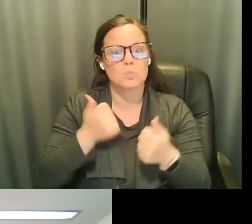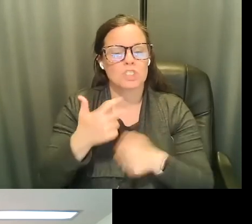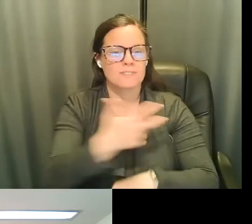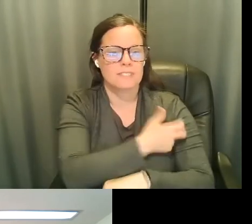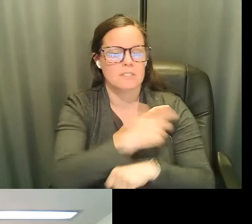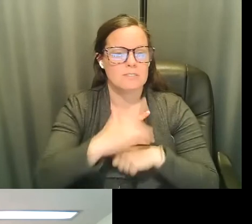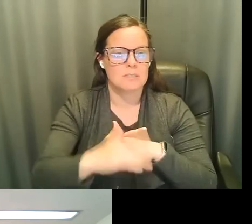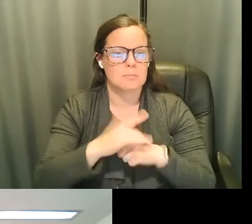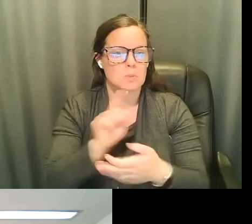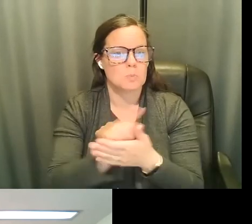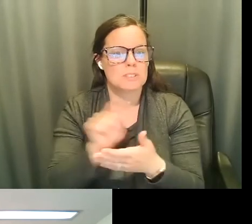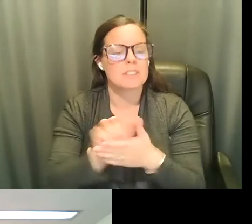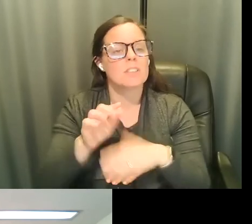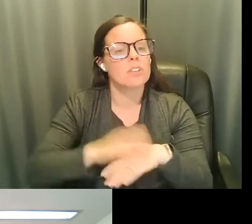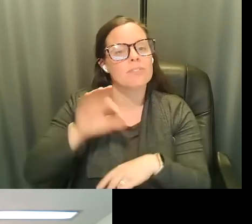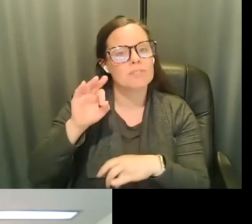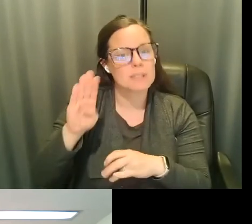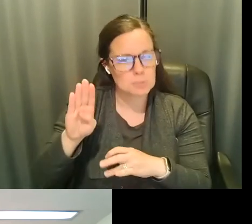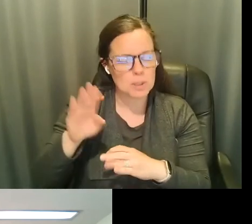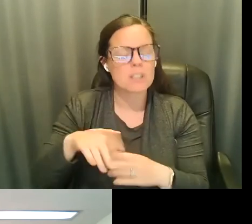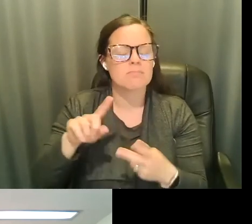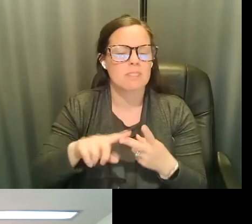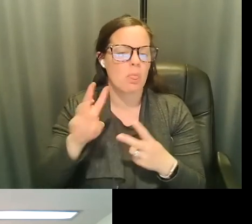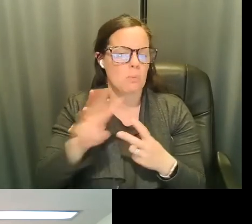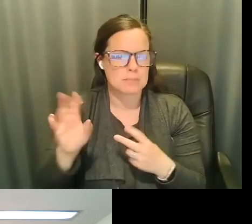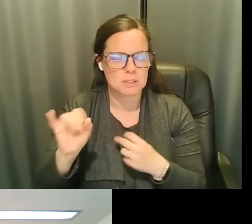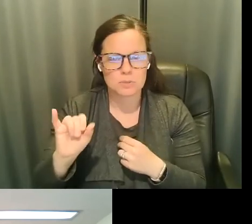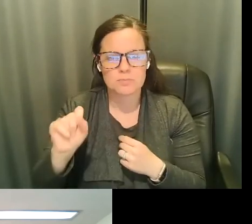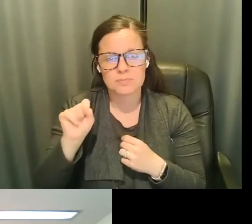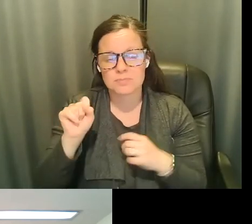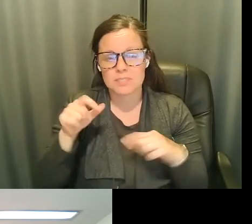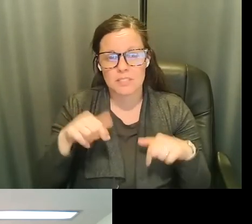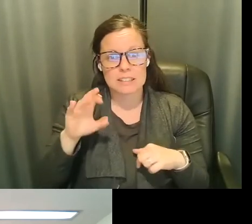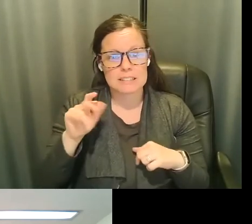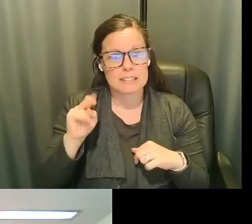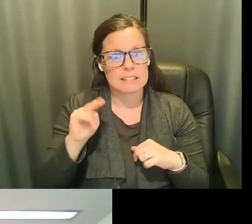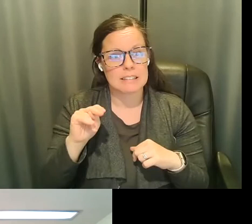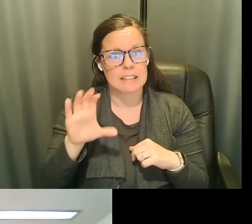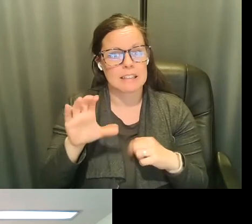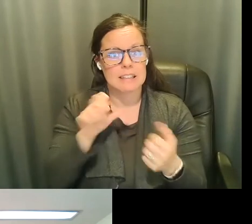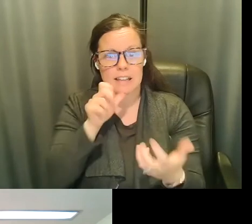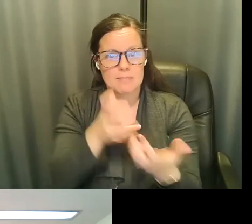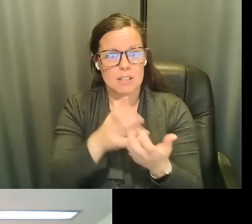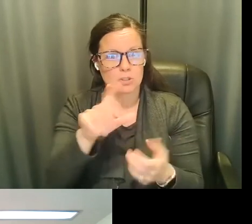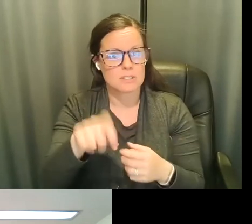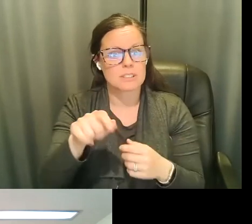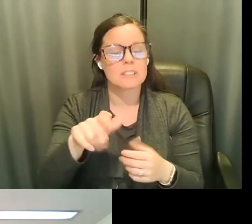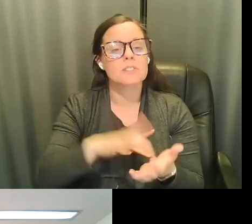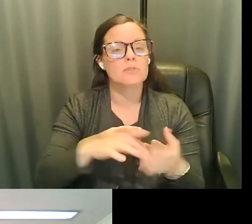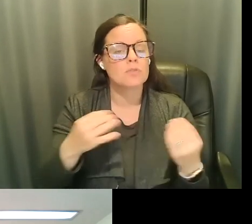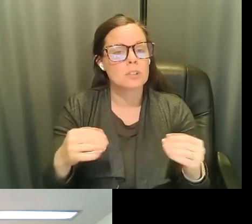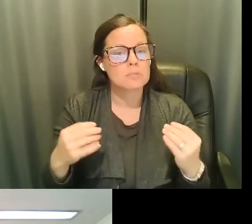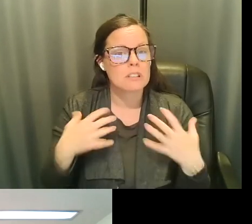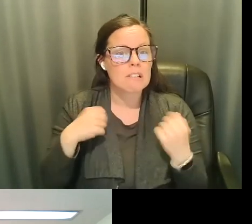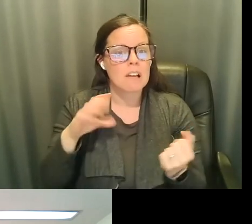on the Facebook page and on our website. If this clinic doesn't fit your needs, our pharmacy and healthcare partners are